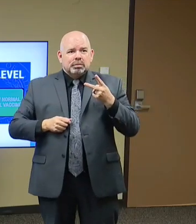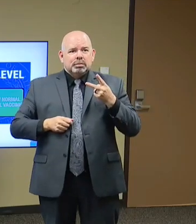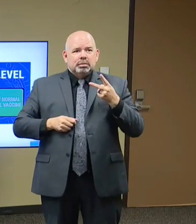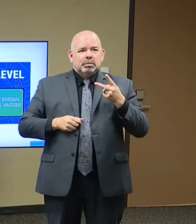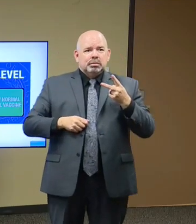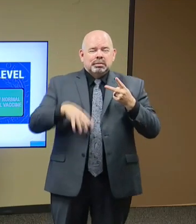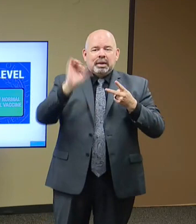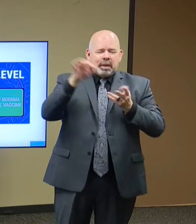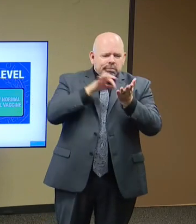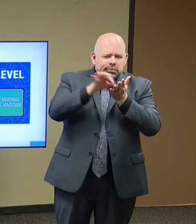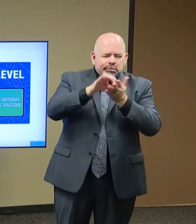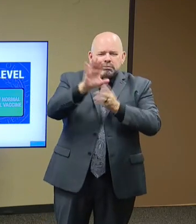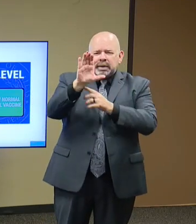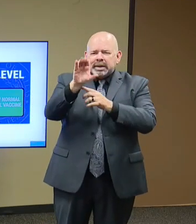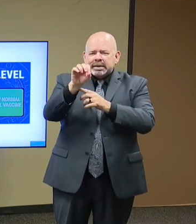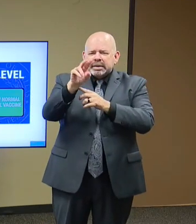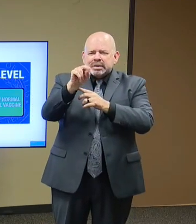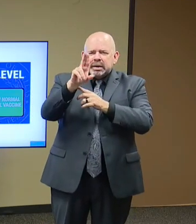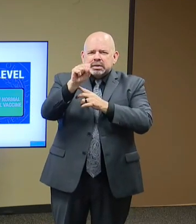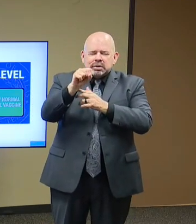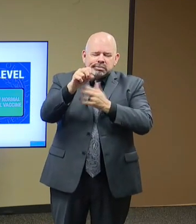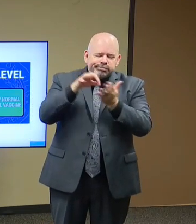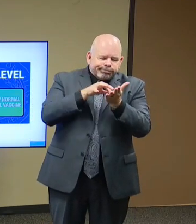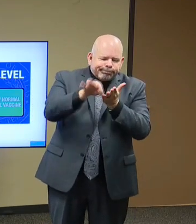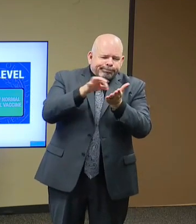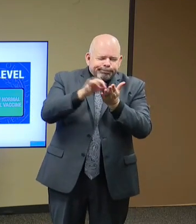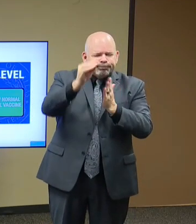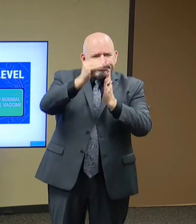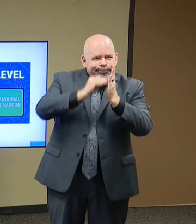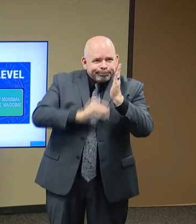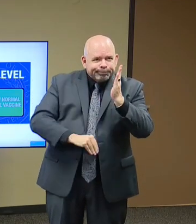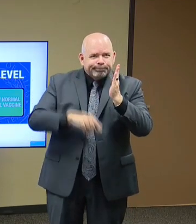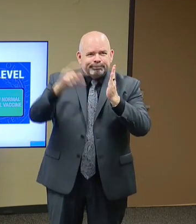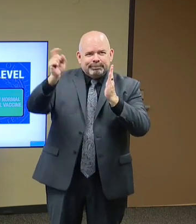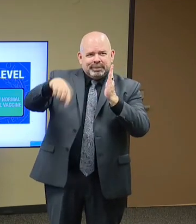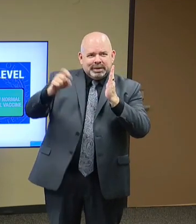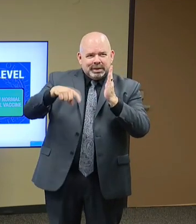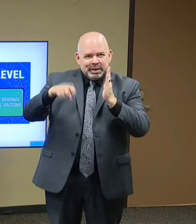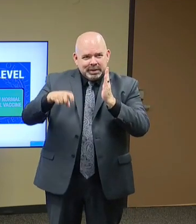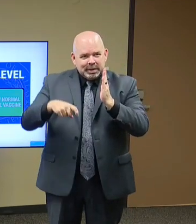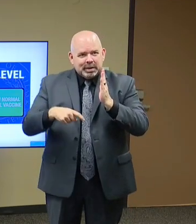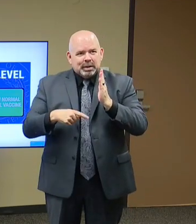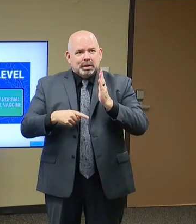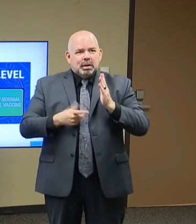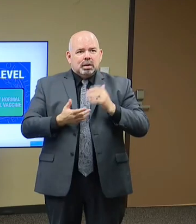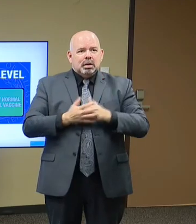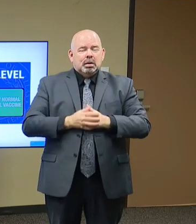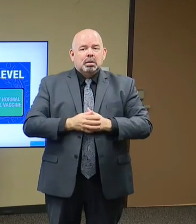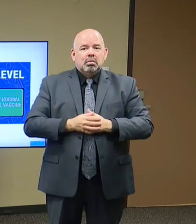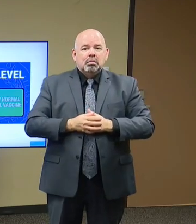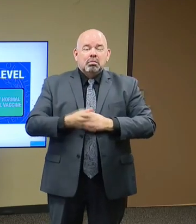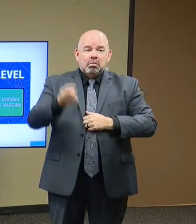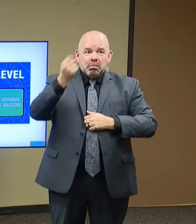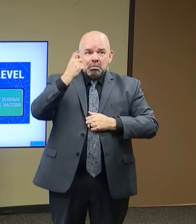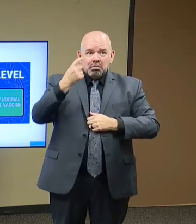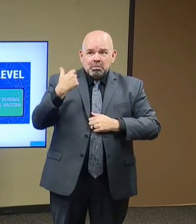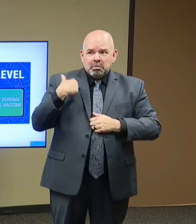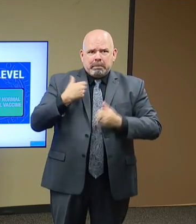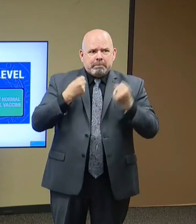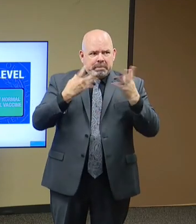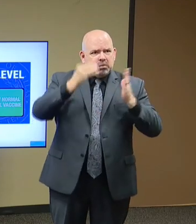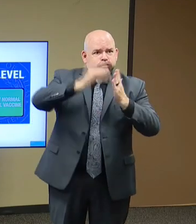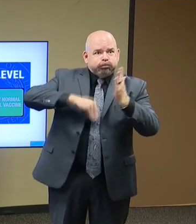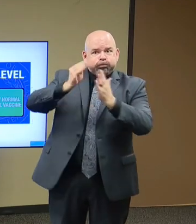County and North Texas are a little ahead of some other places on the census. Now we're all still behind where we were 10 years ago because COVID